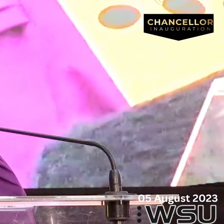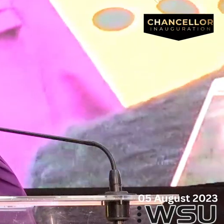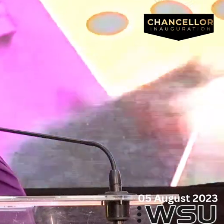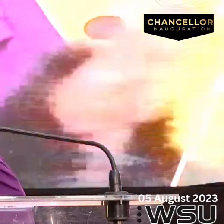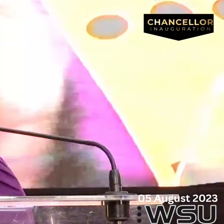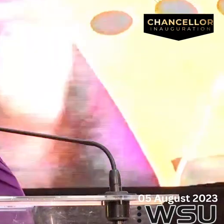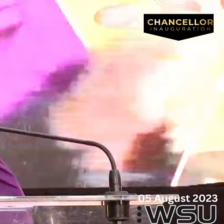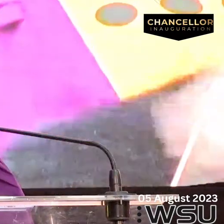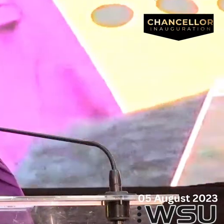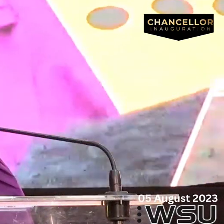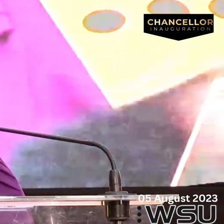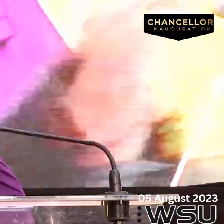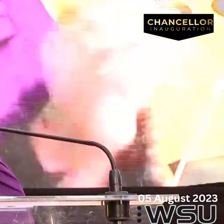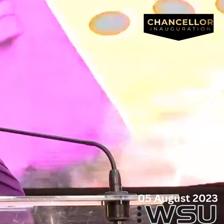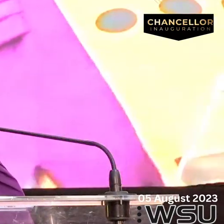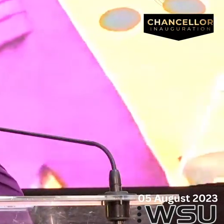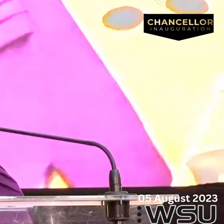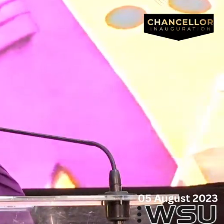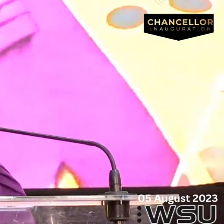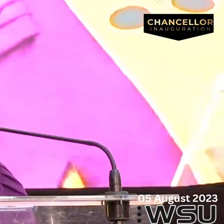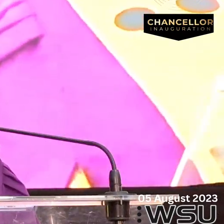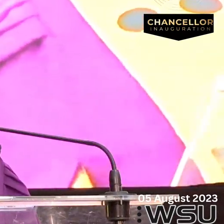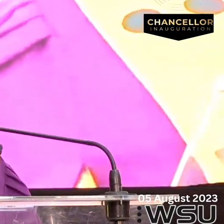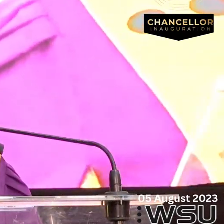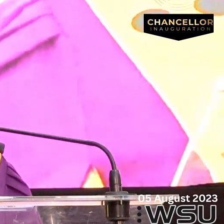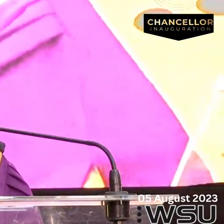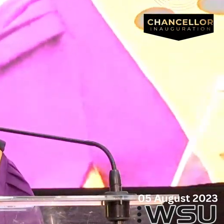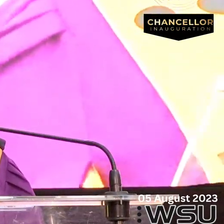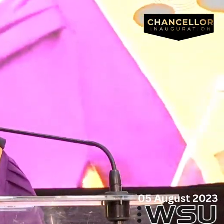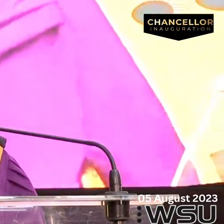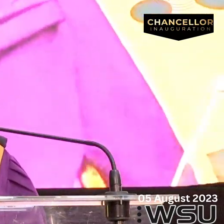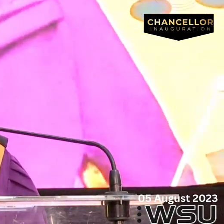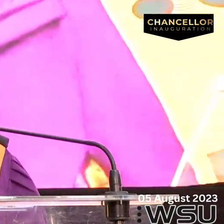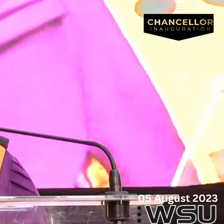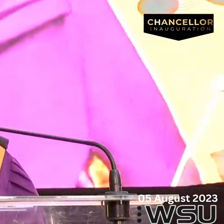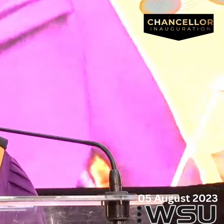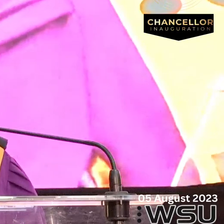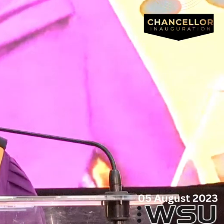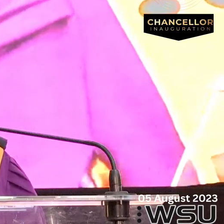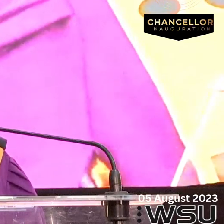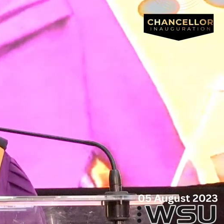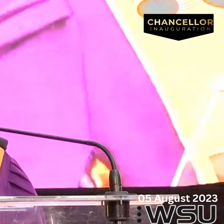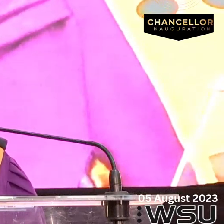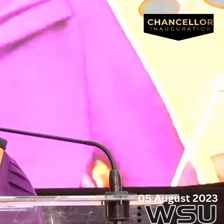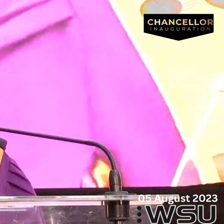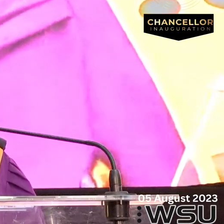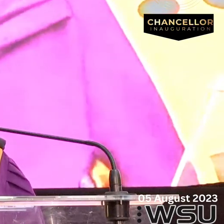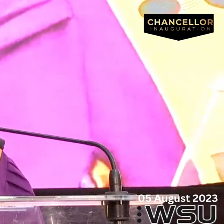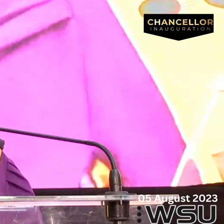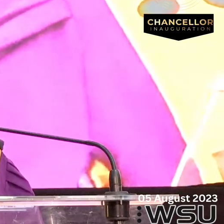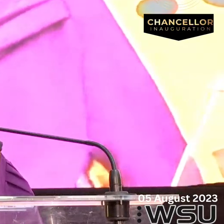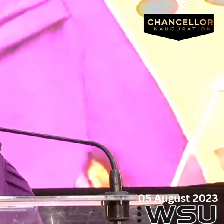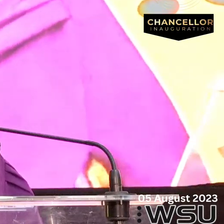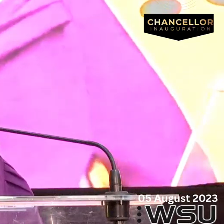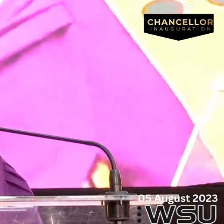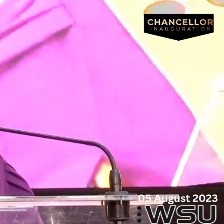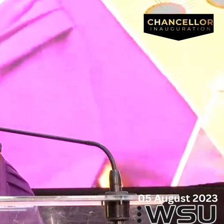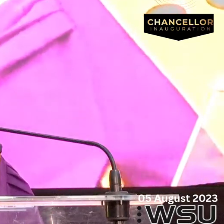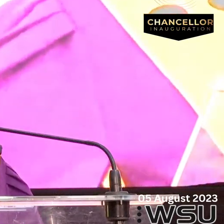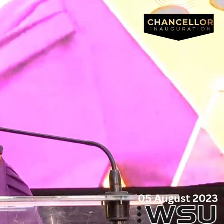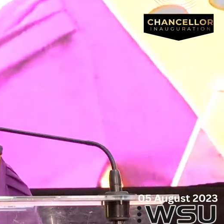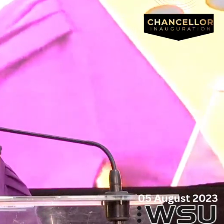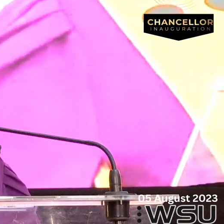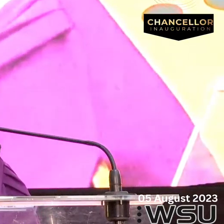a senior degree of any kind. I was really honored by that. And it really opened my mind being